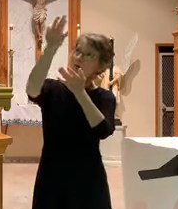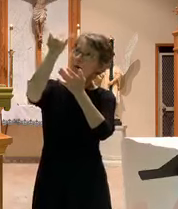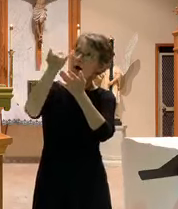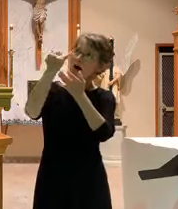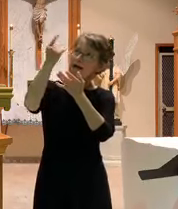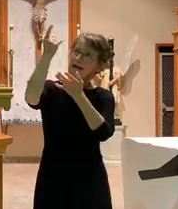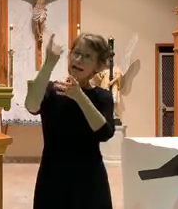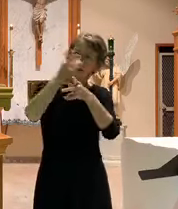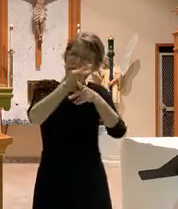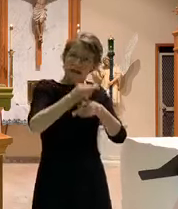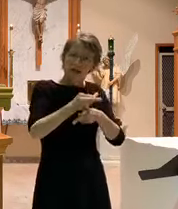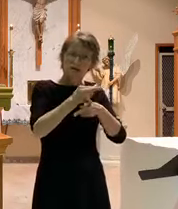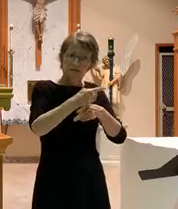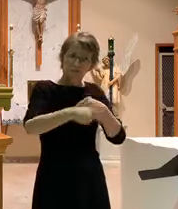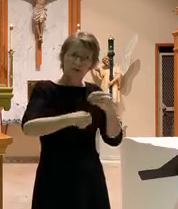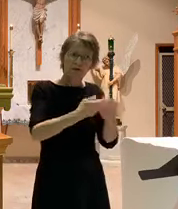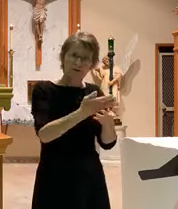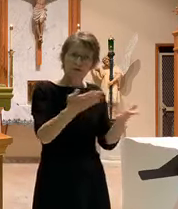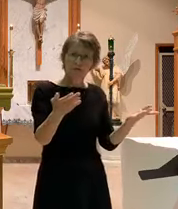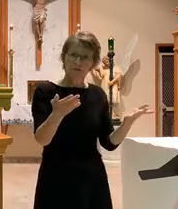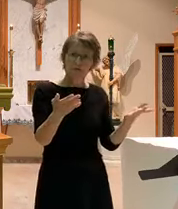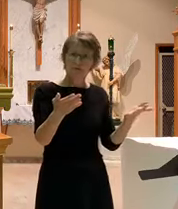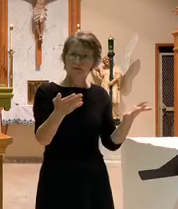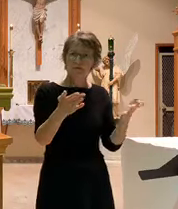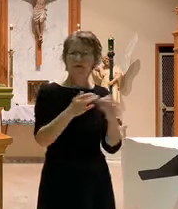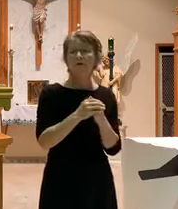Listen to this quote from St. Augustine.